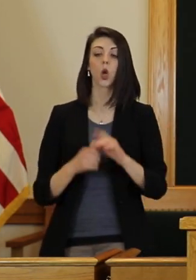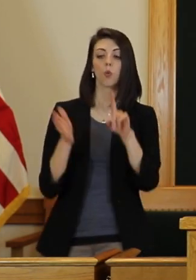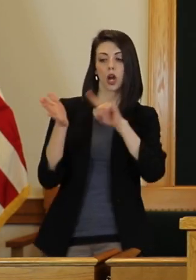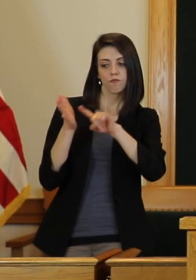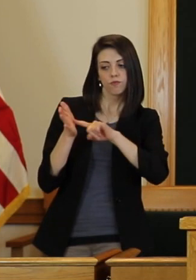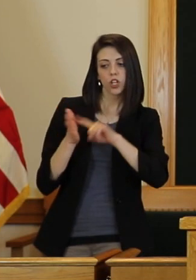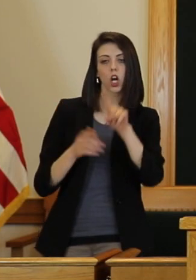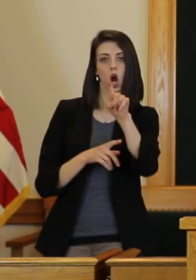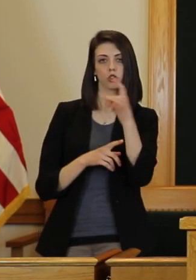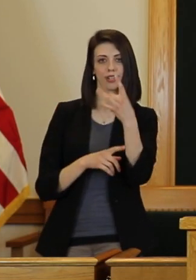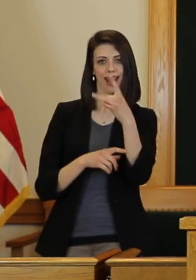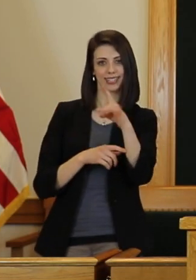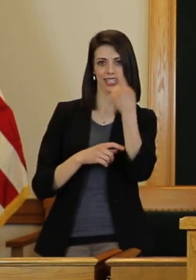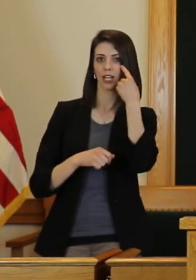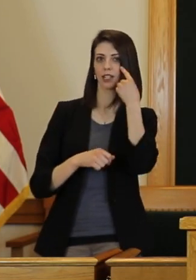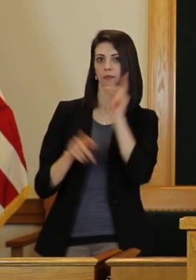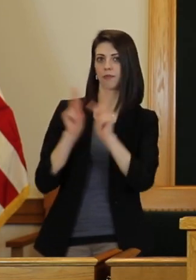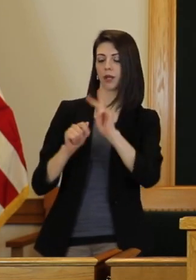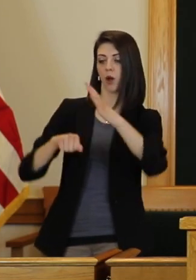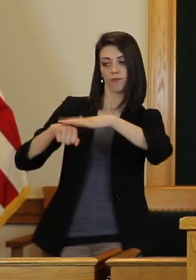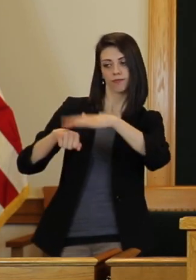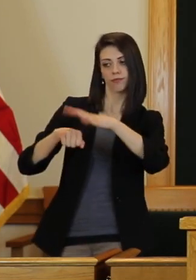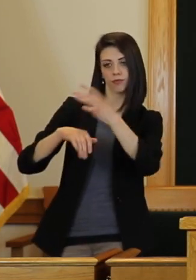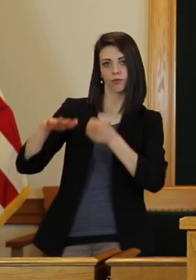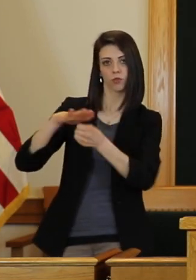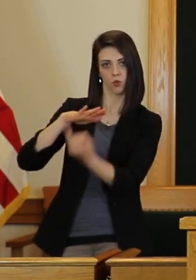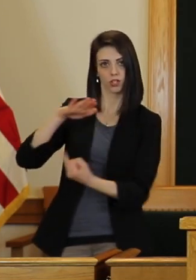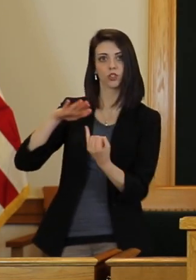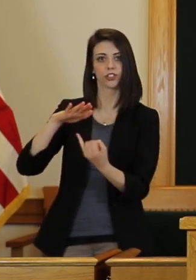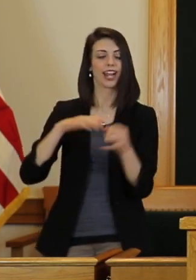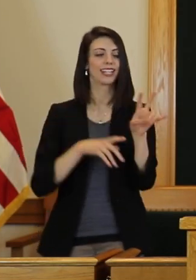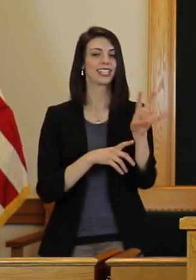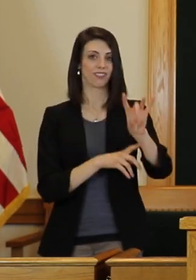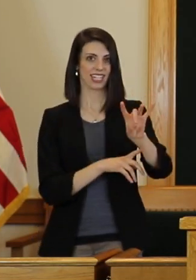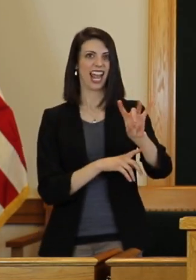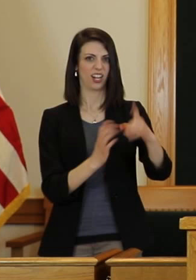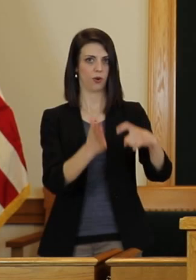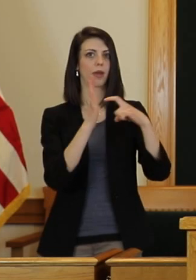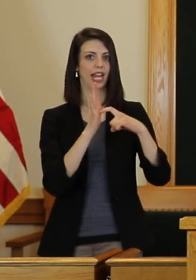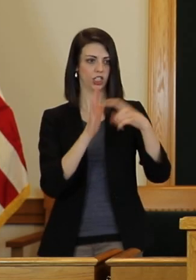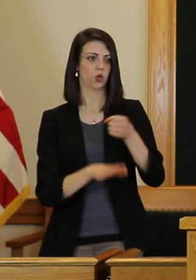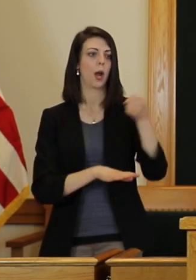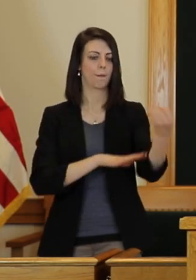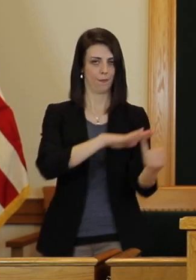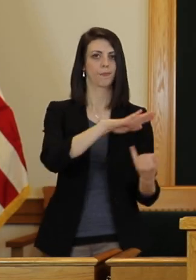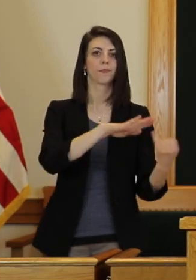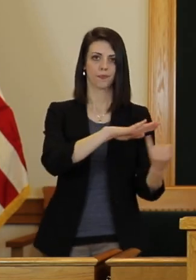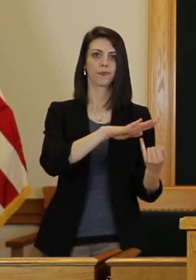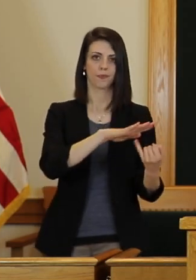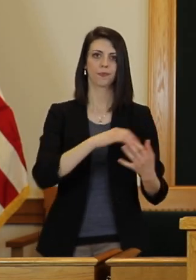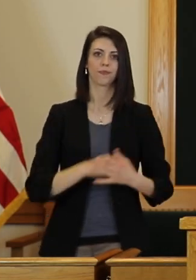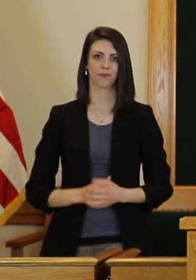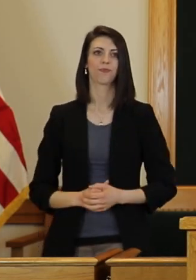118 residents in precautionary quarantine and 78 residents in mandatory isolation or